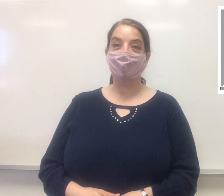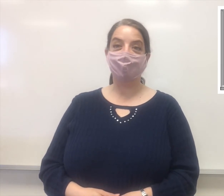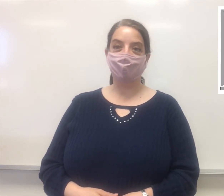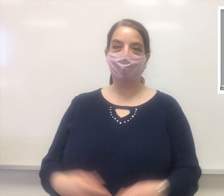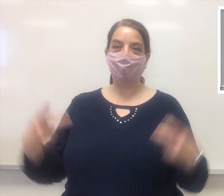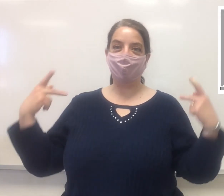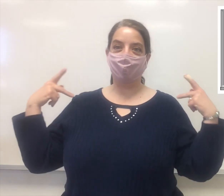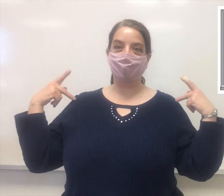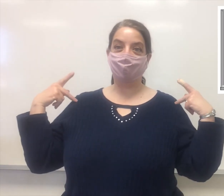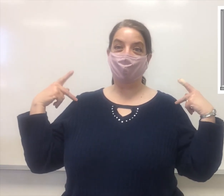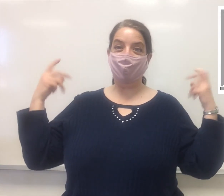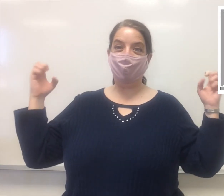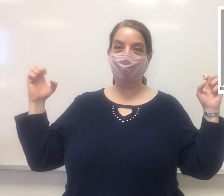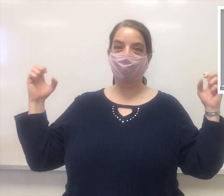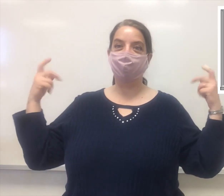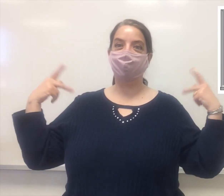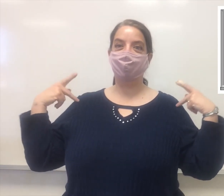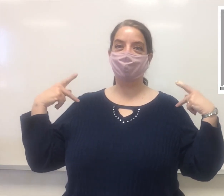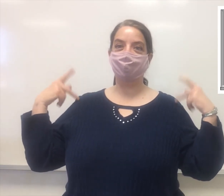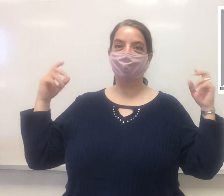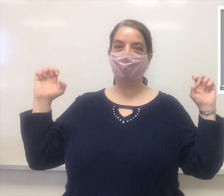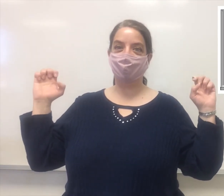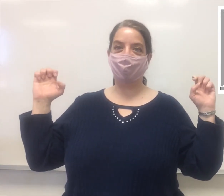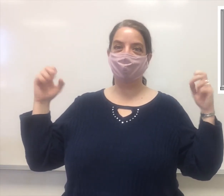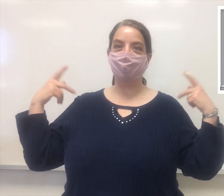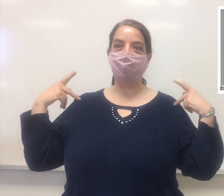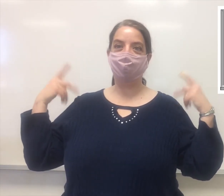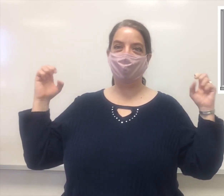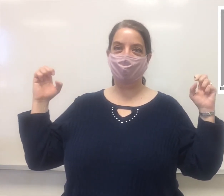Along with that goes PE, physical education, PE.